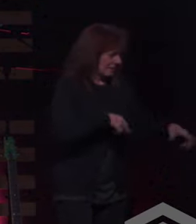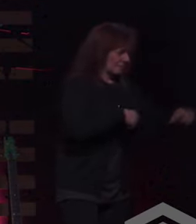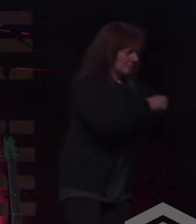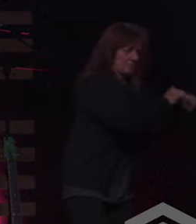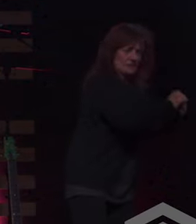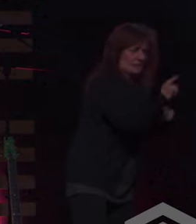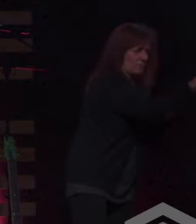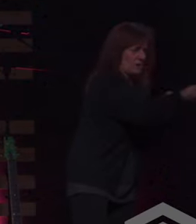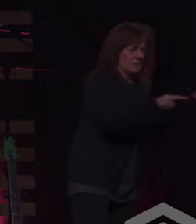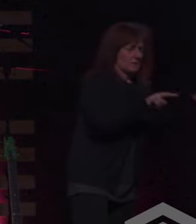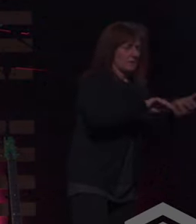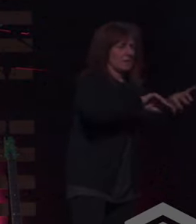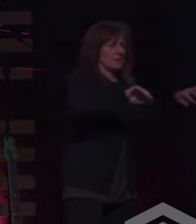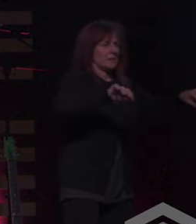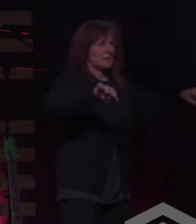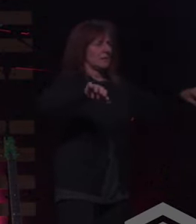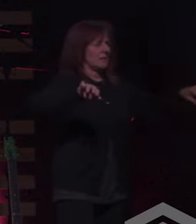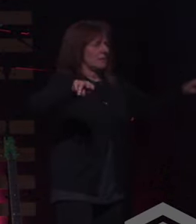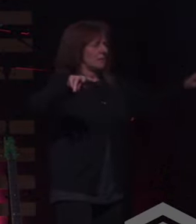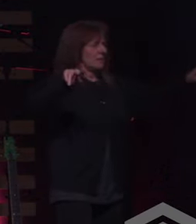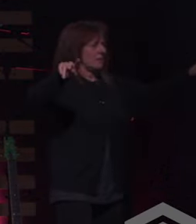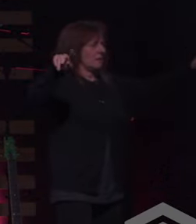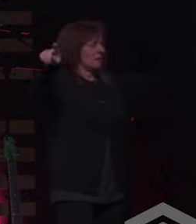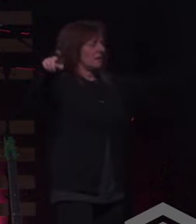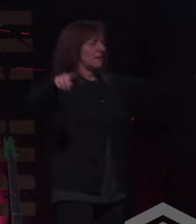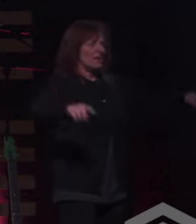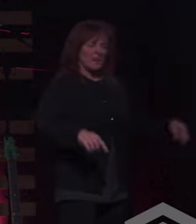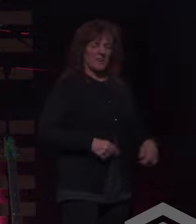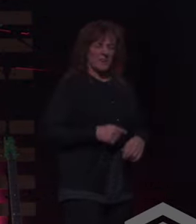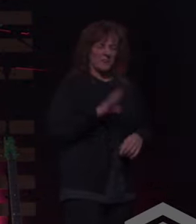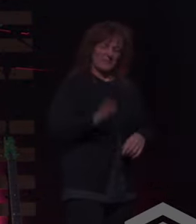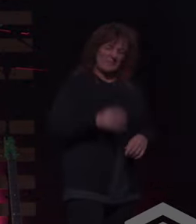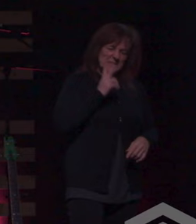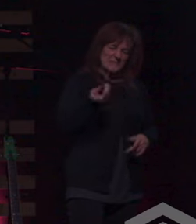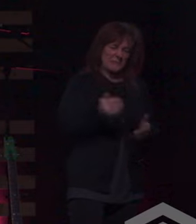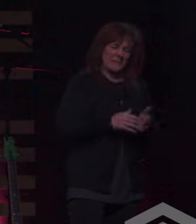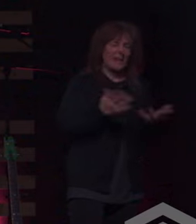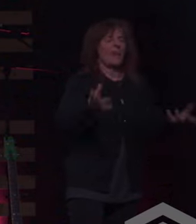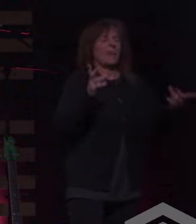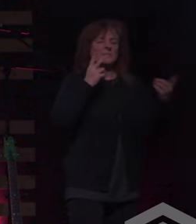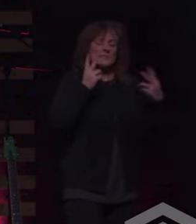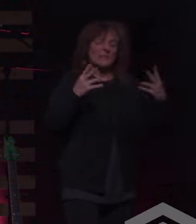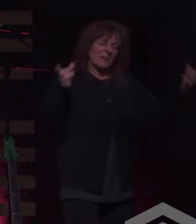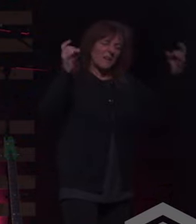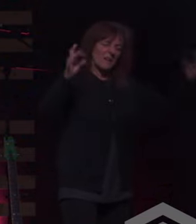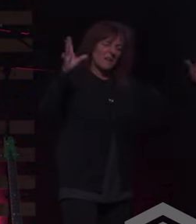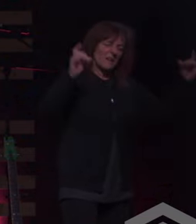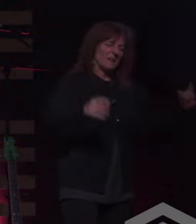Before you know it, those things that were flaws are now pet peeves of yours about that other person.